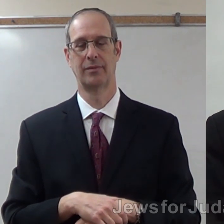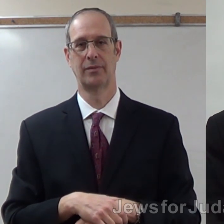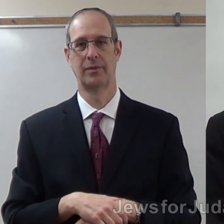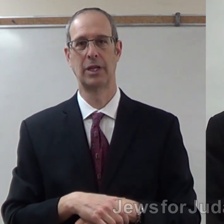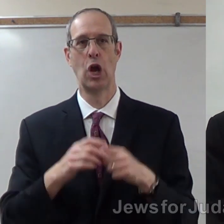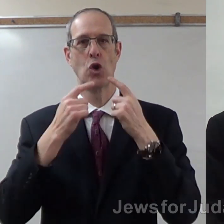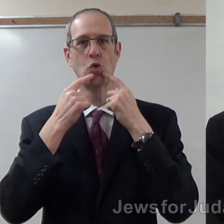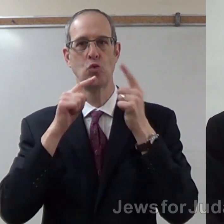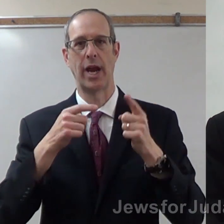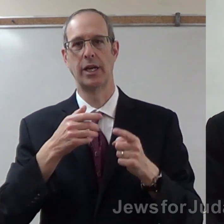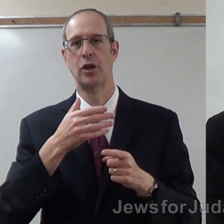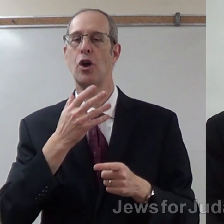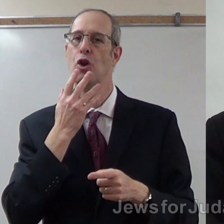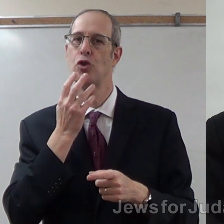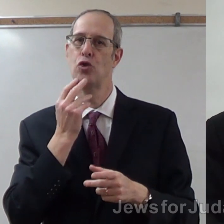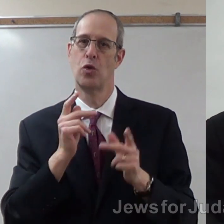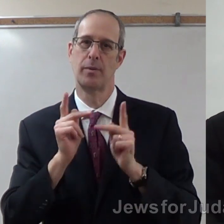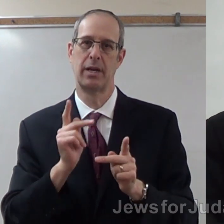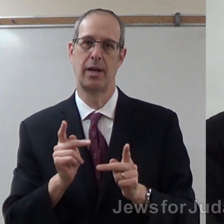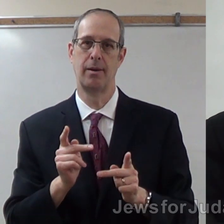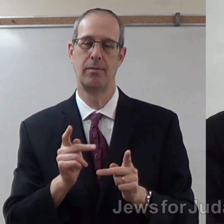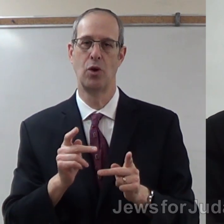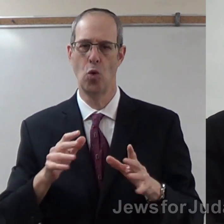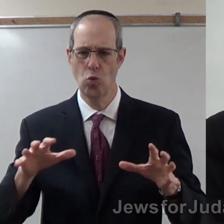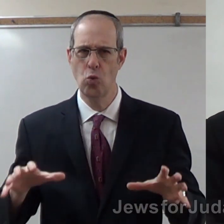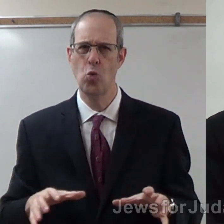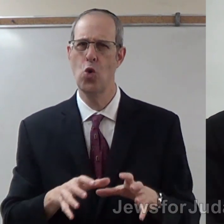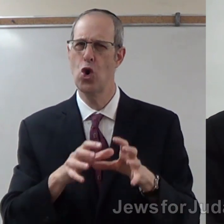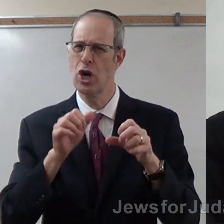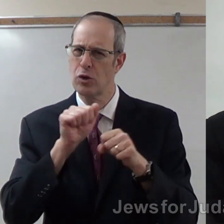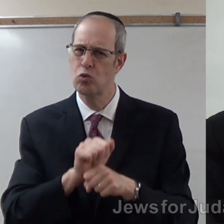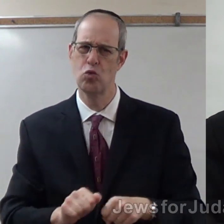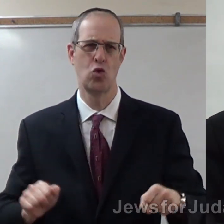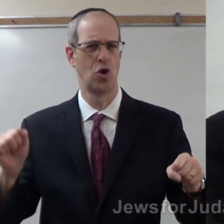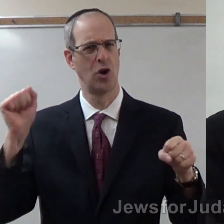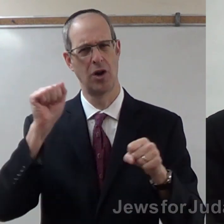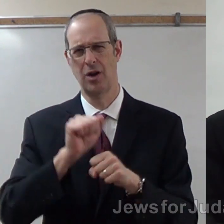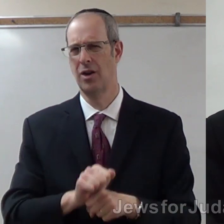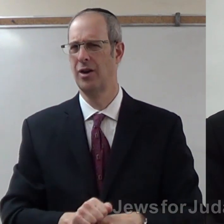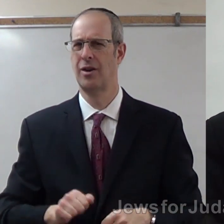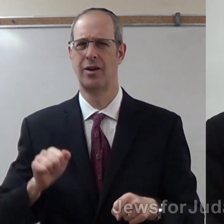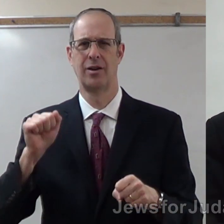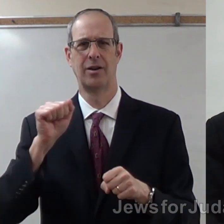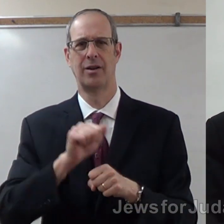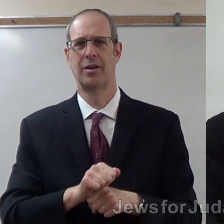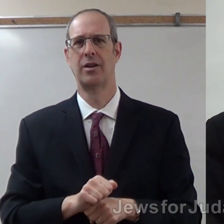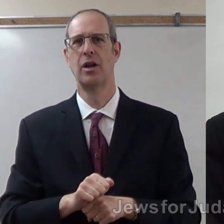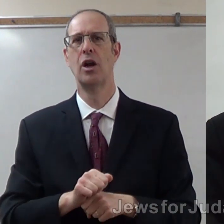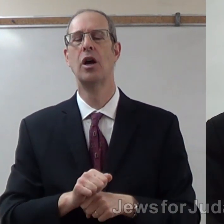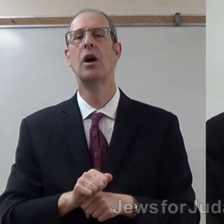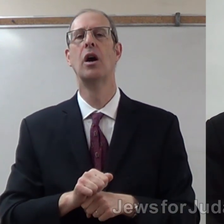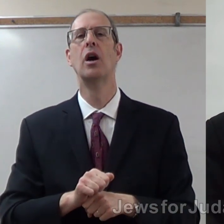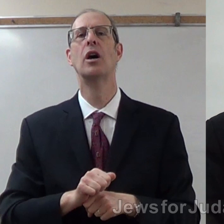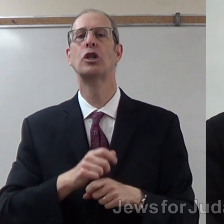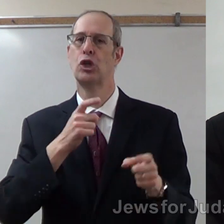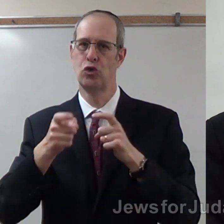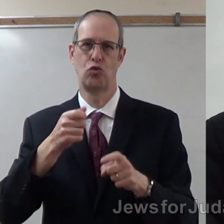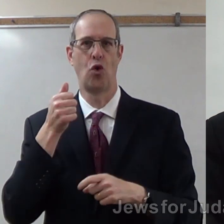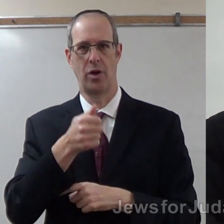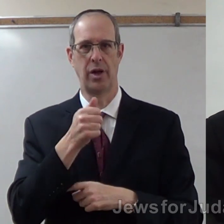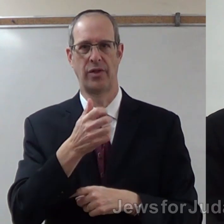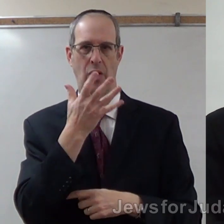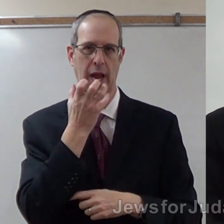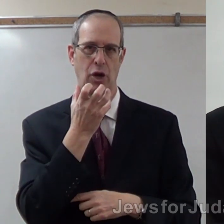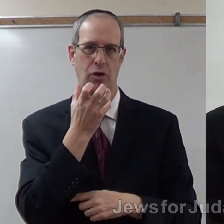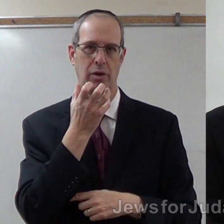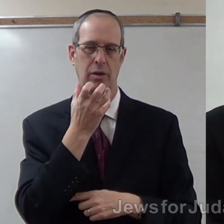Great Jews work very hard to control their anger.